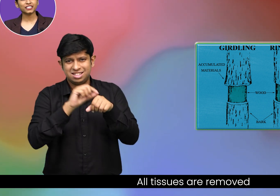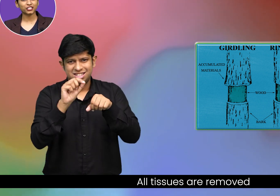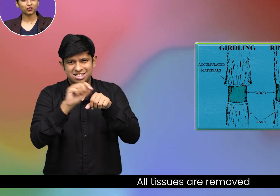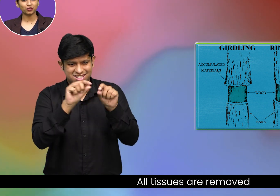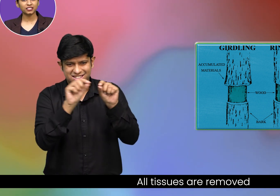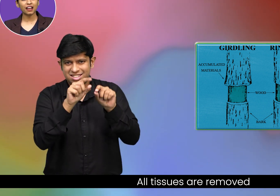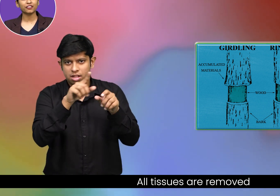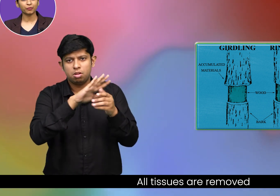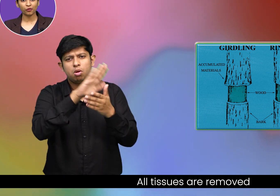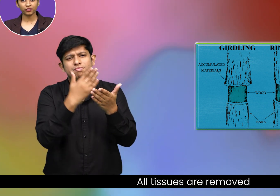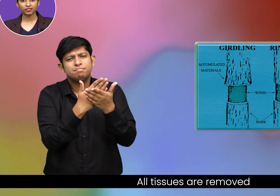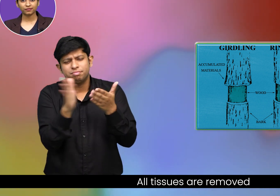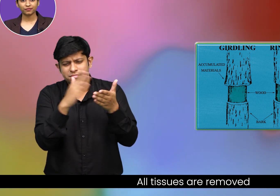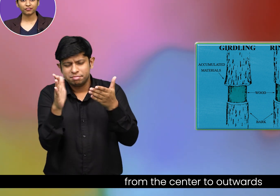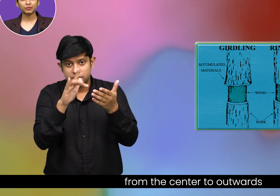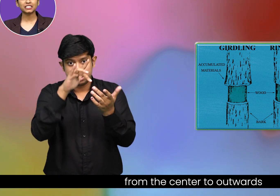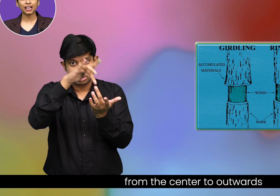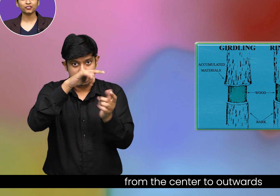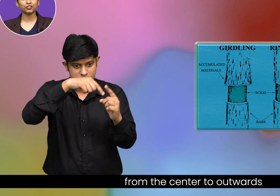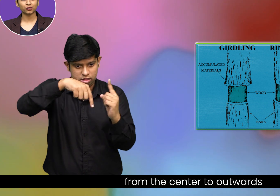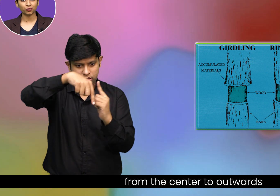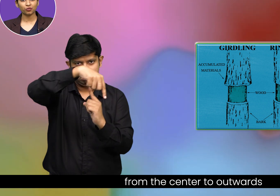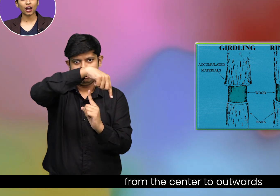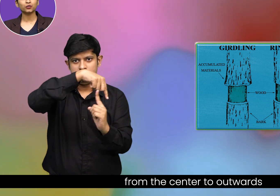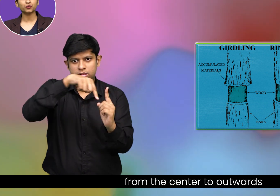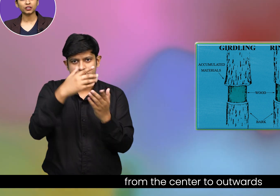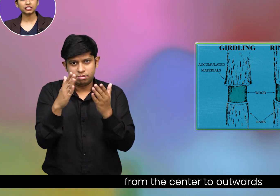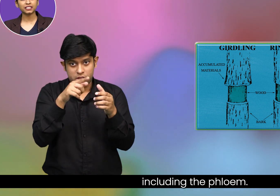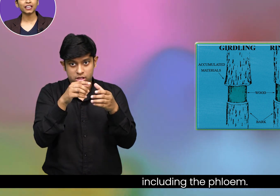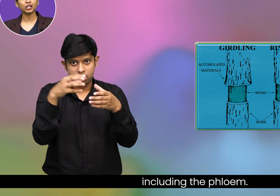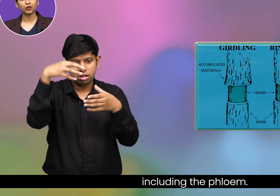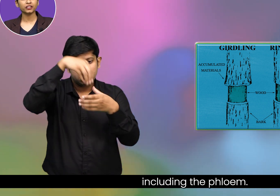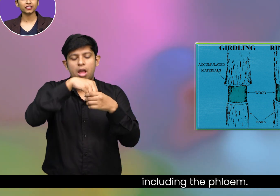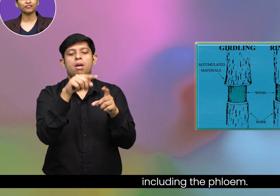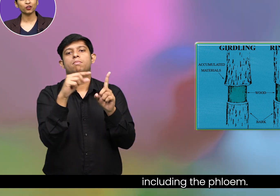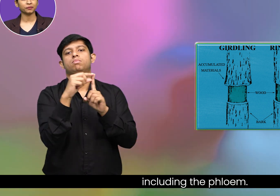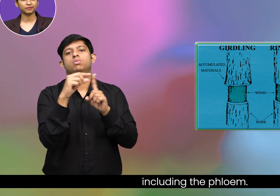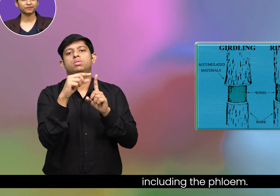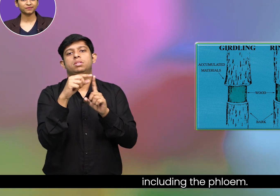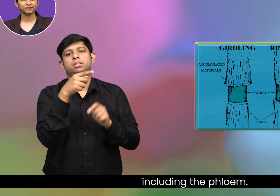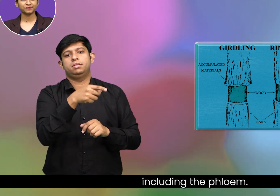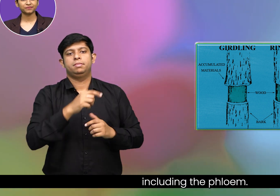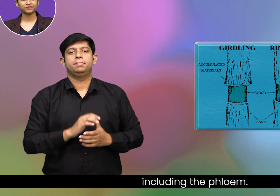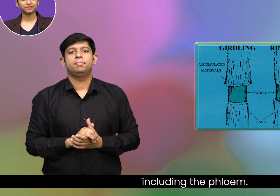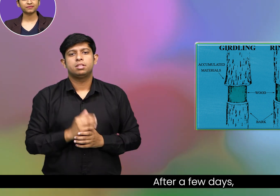All tissues are removed from the center to outwards, including the phloem.